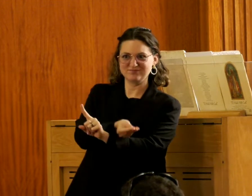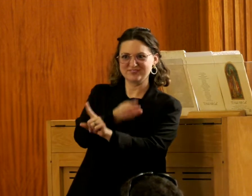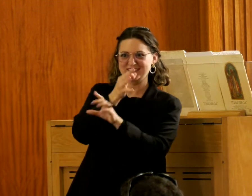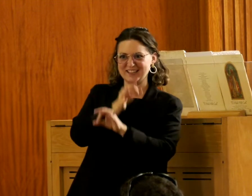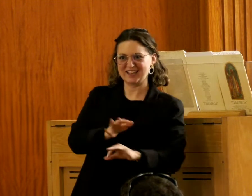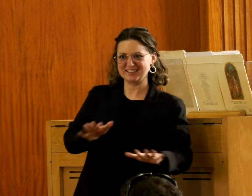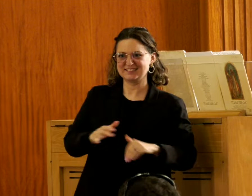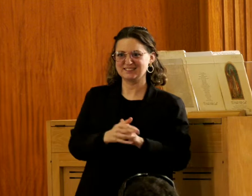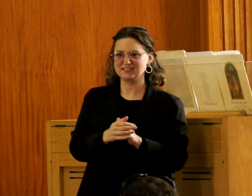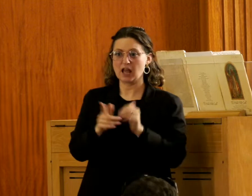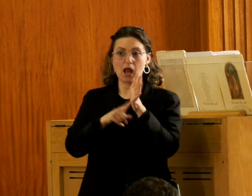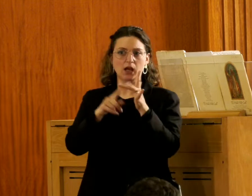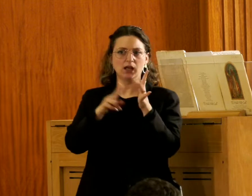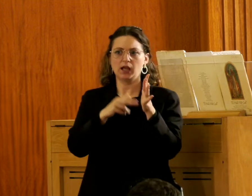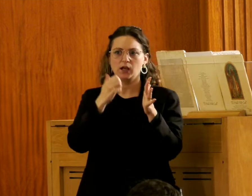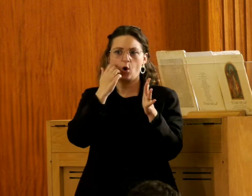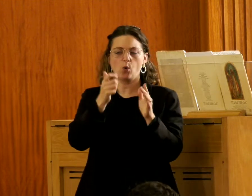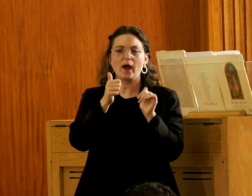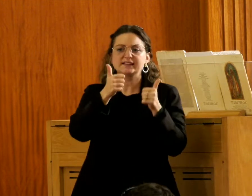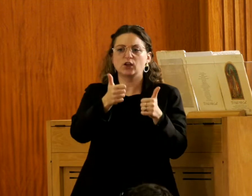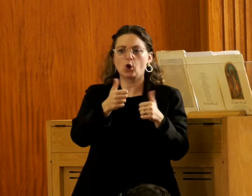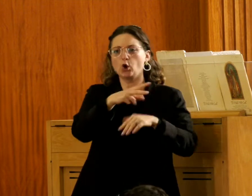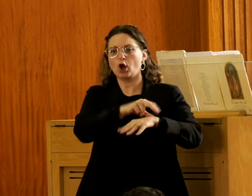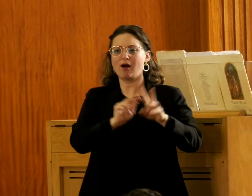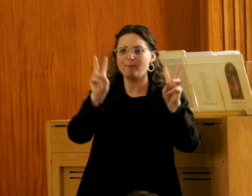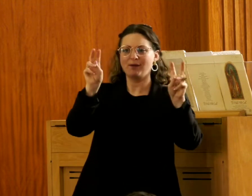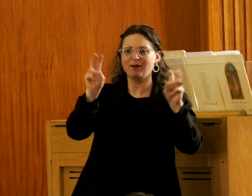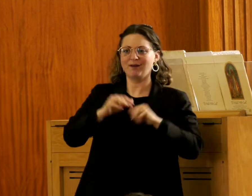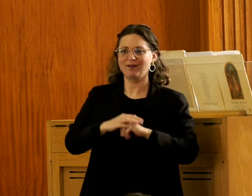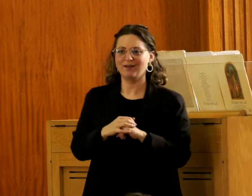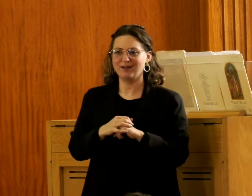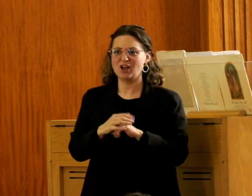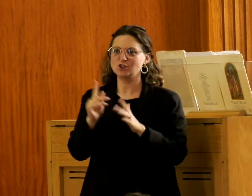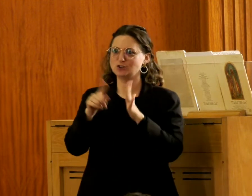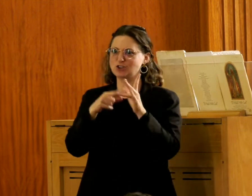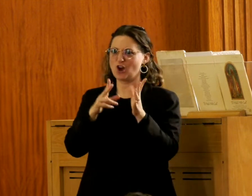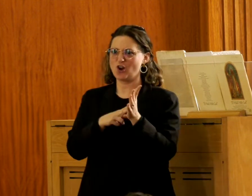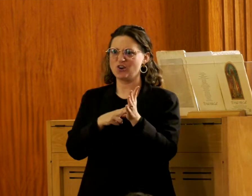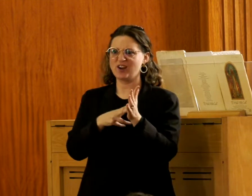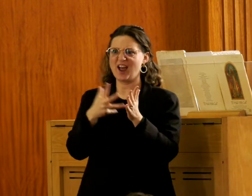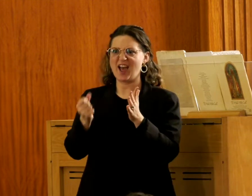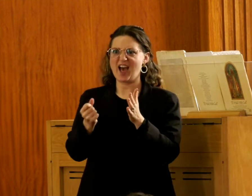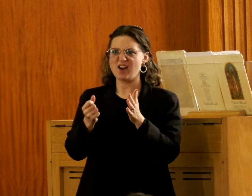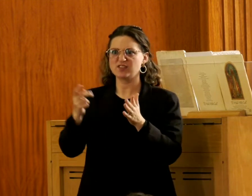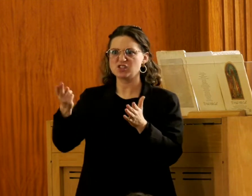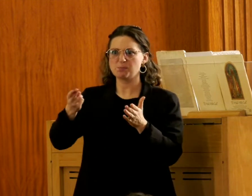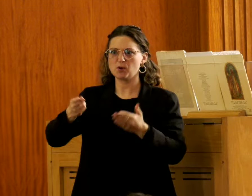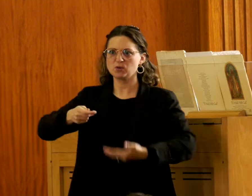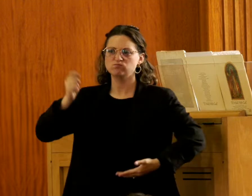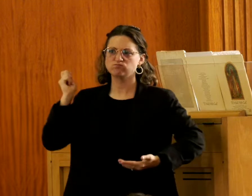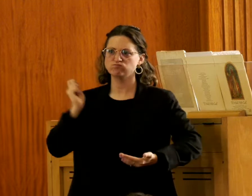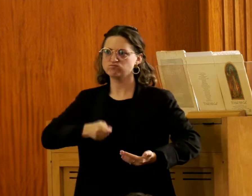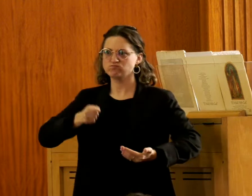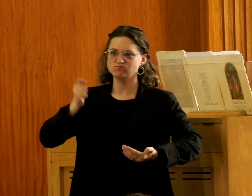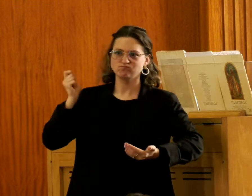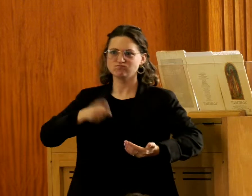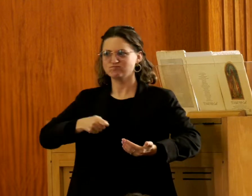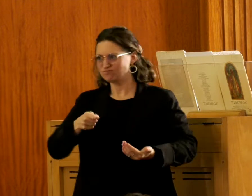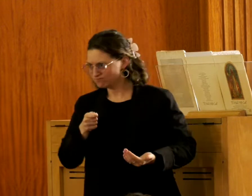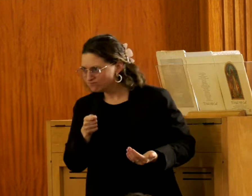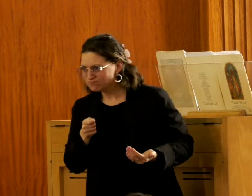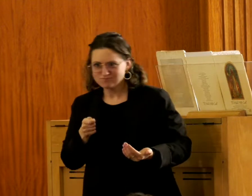played the good cop, Joan was the disciplinarian, often wielding a wooden spoon and